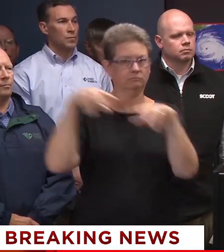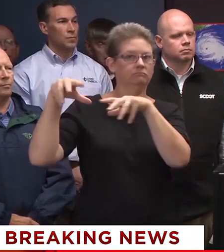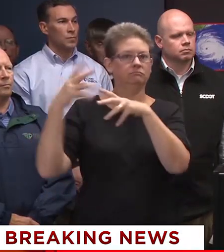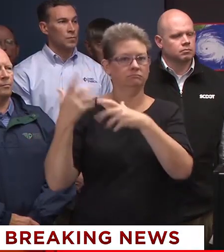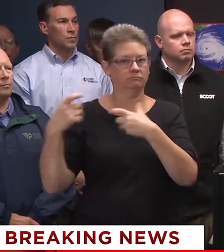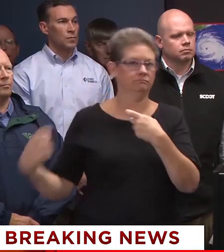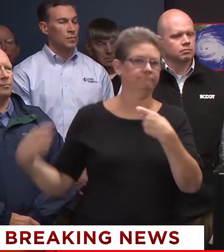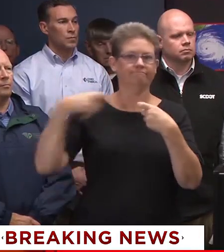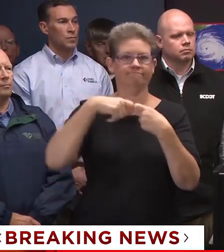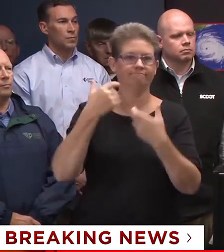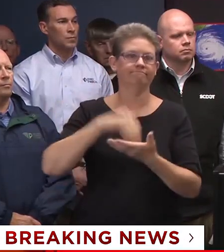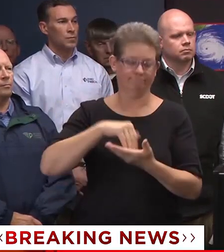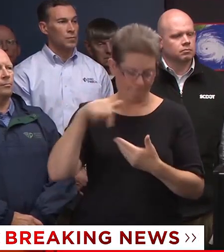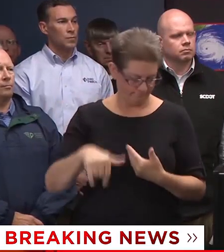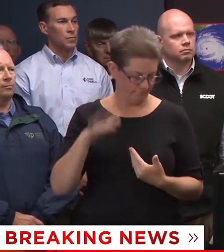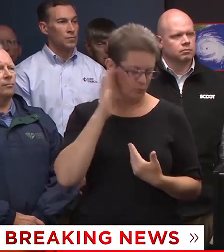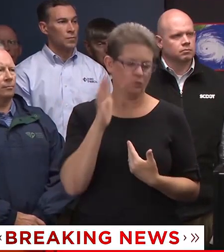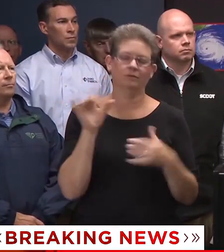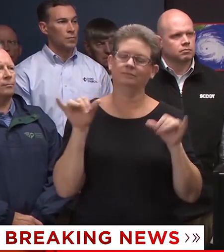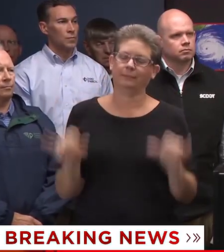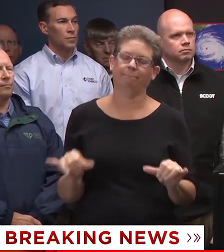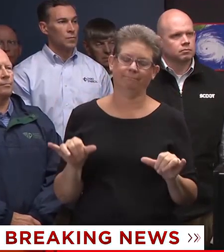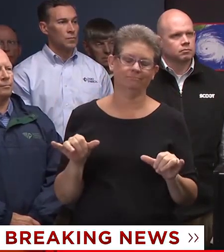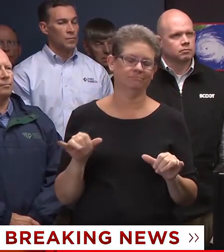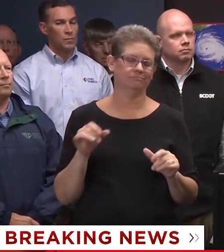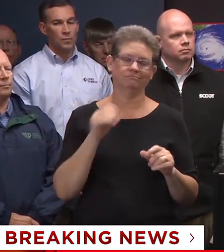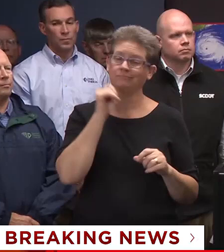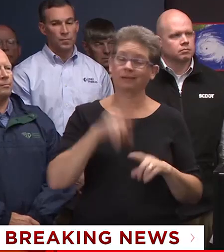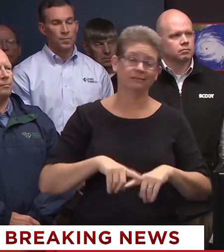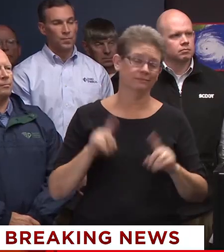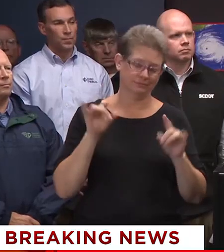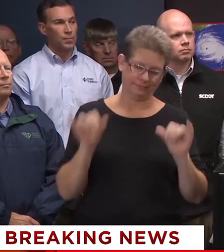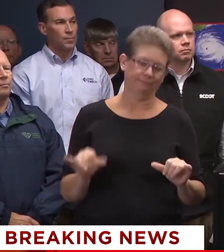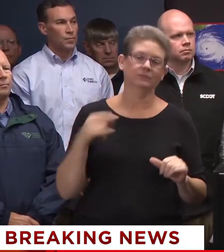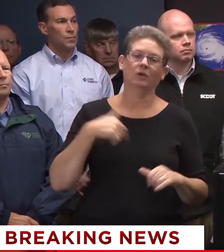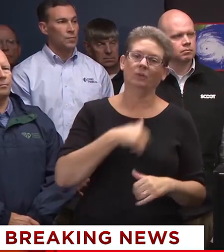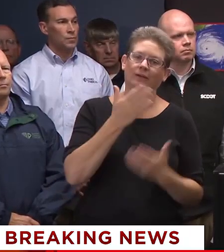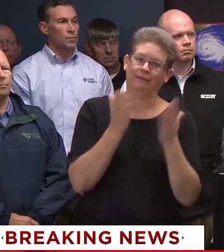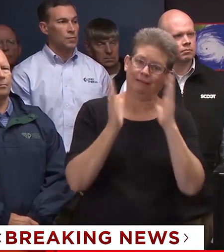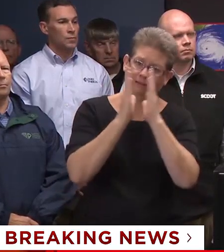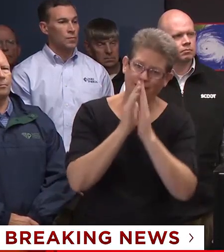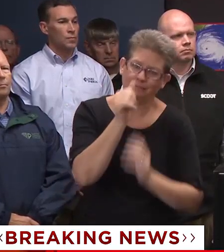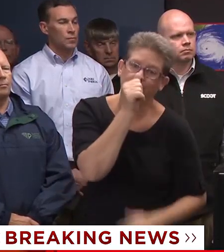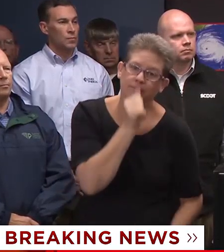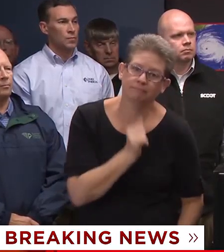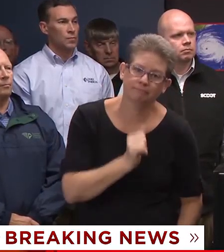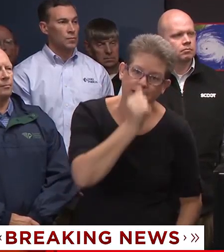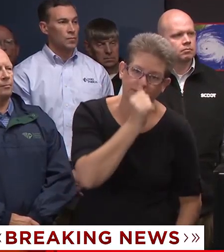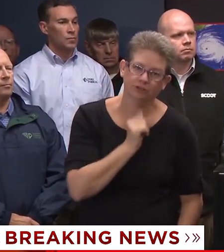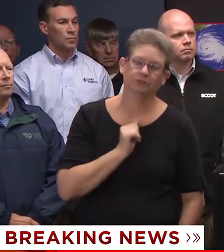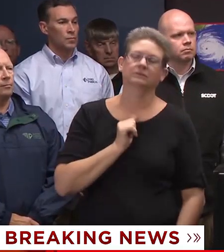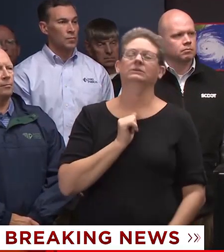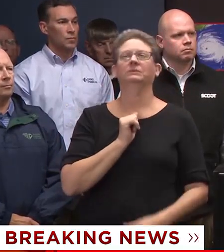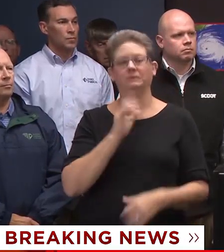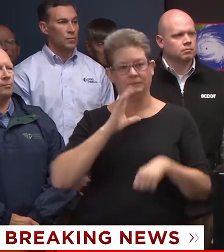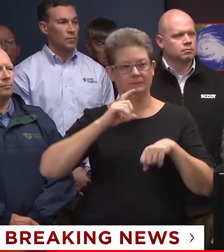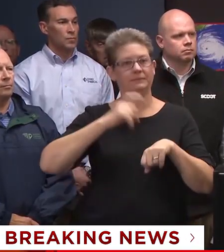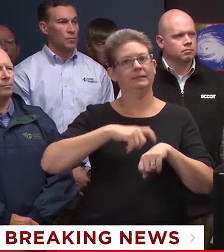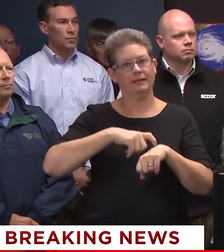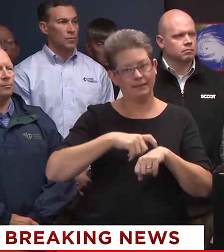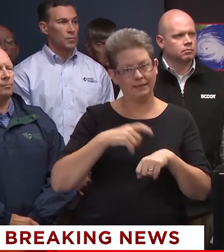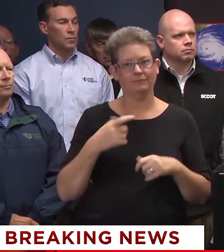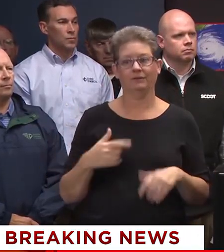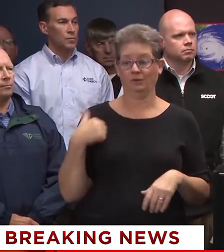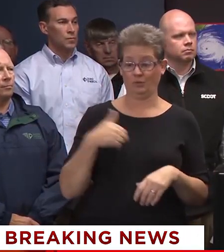and this one is going to be no exception. So we ask everybody to have patience. It takes time. We have